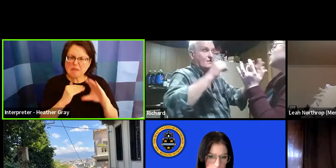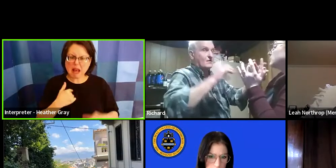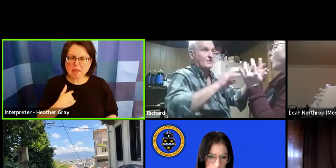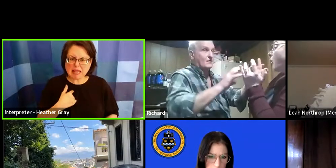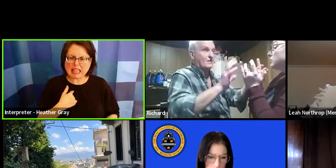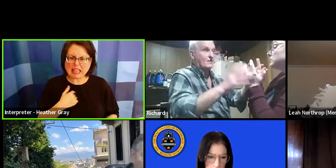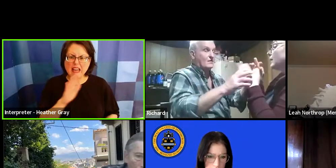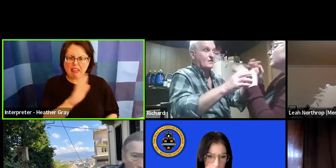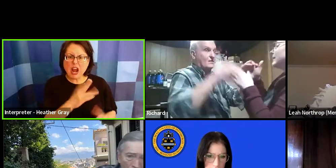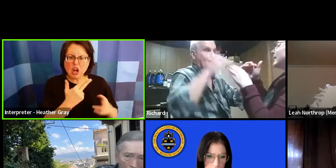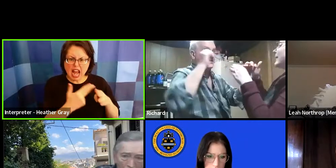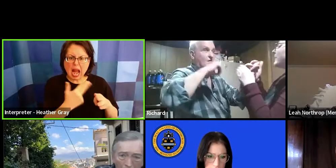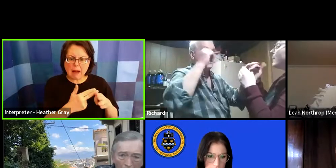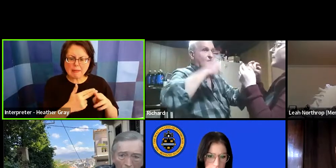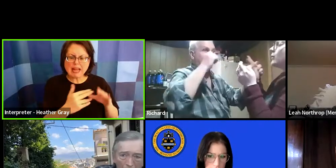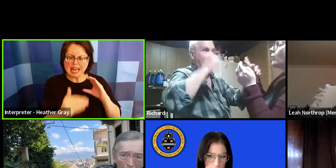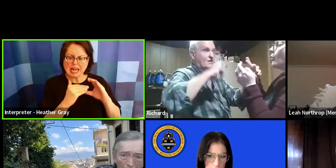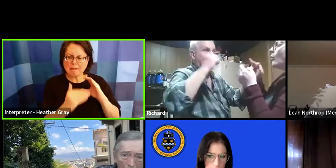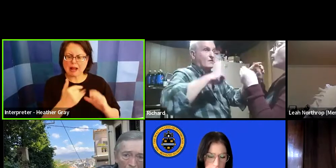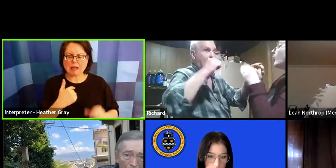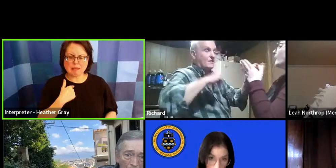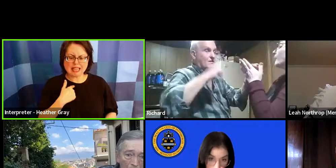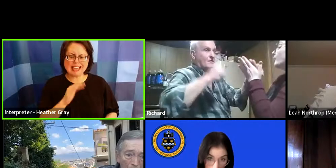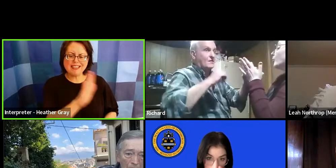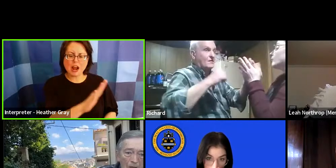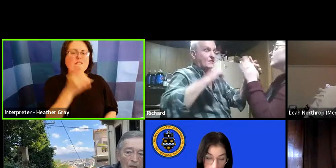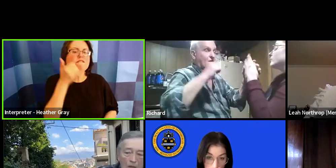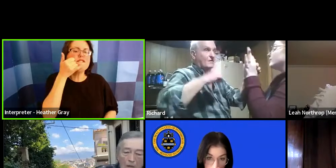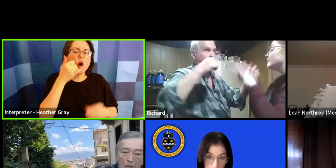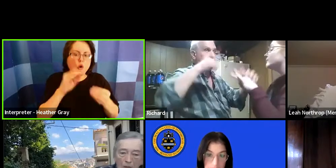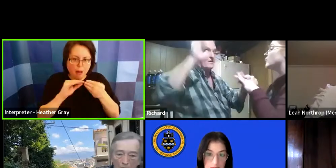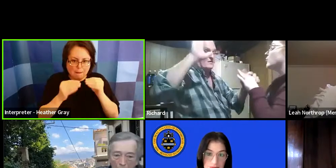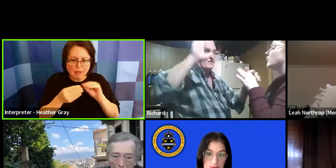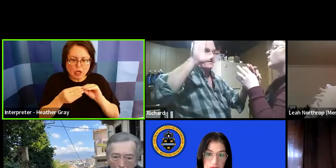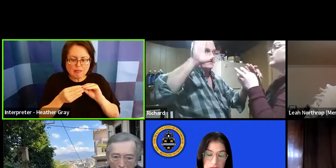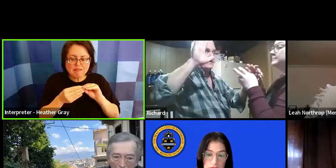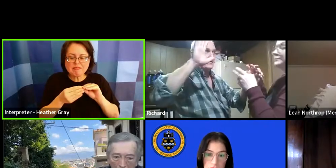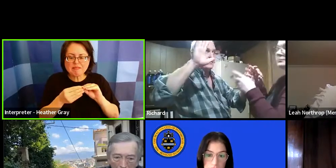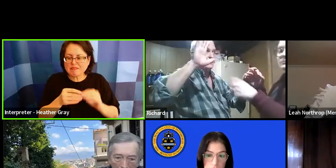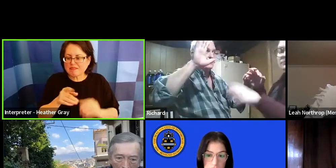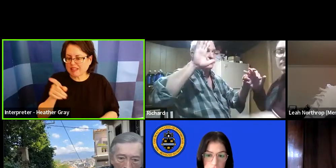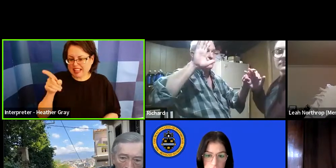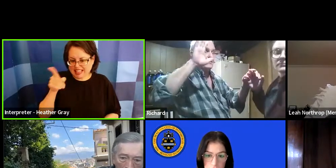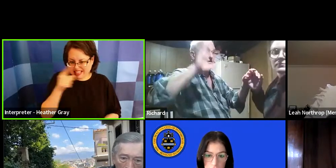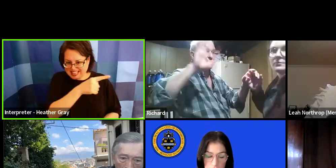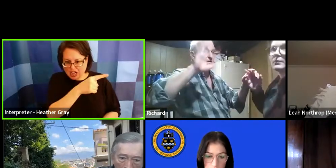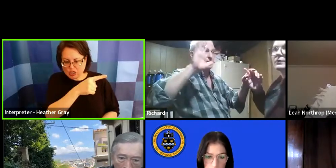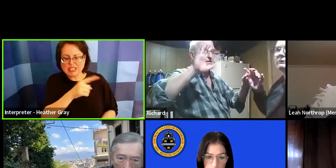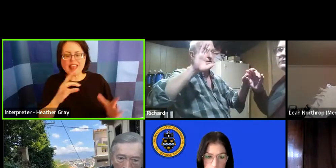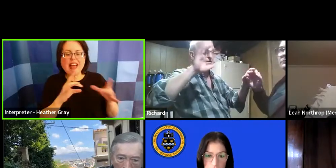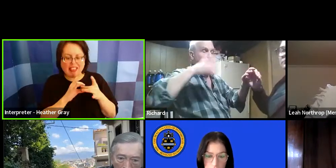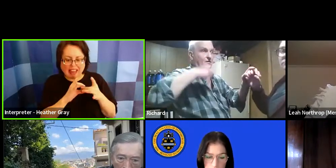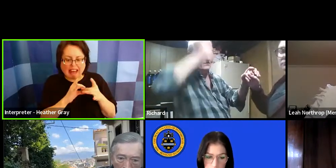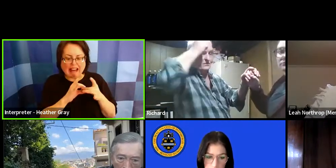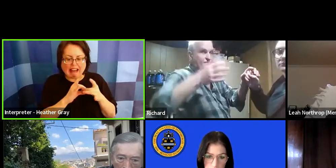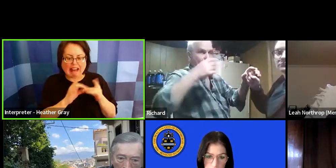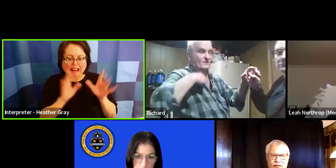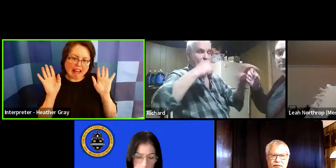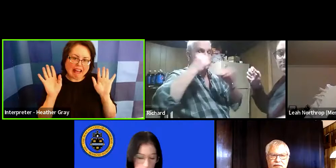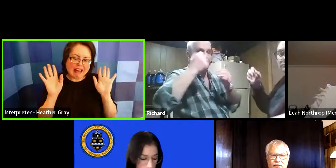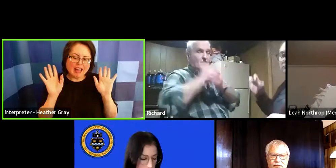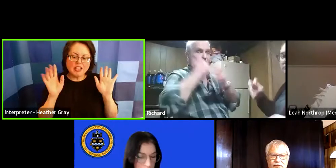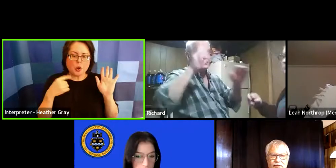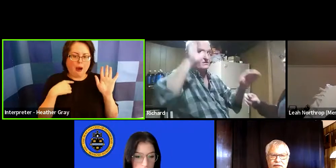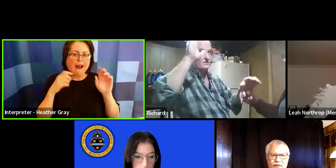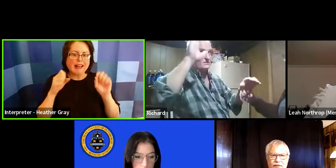name and hopefully an email or a phone number. If you want to be more specific, you can use this link so I can keep track of them.